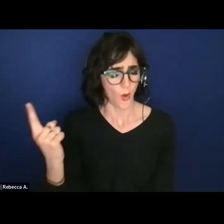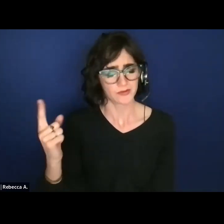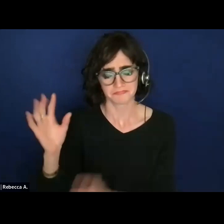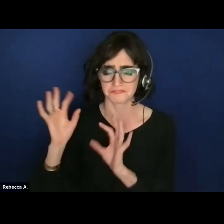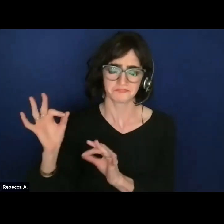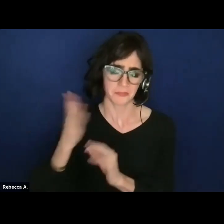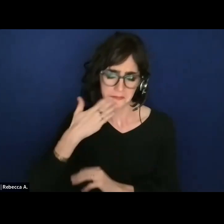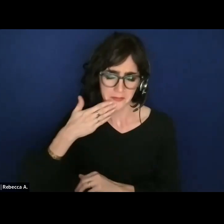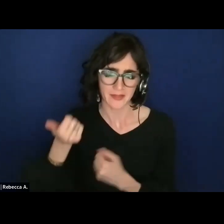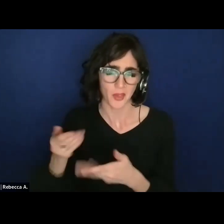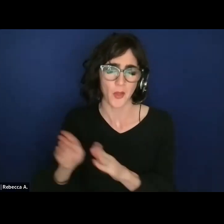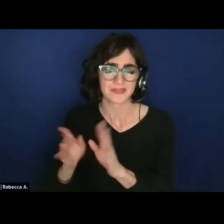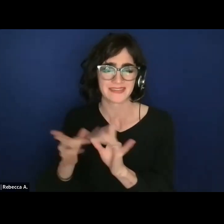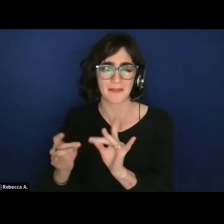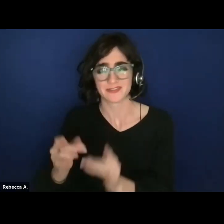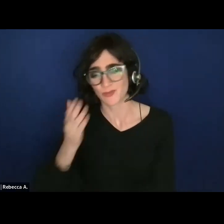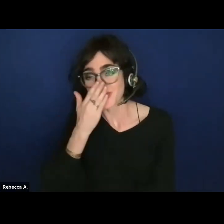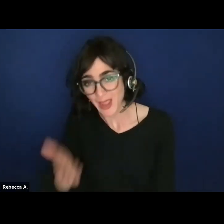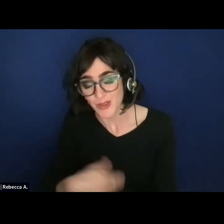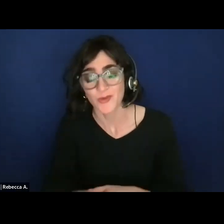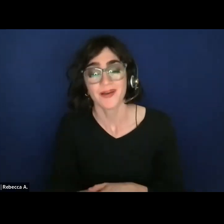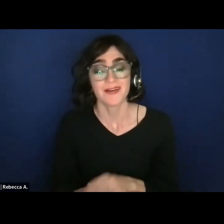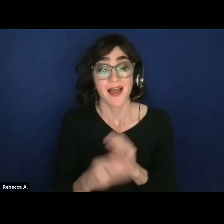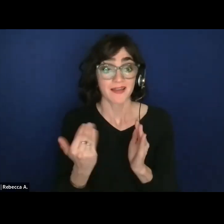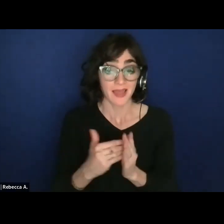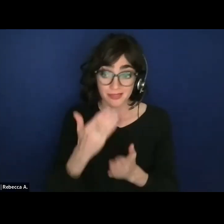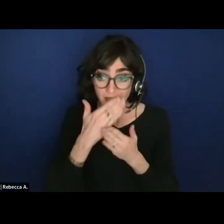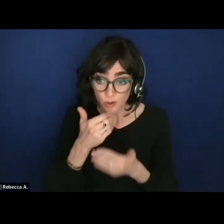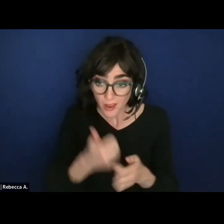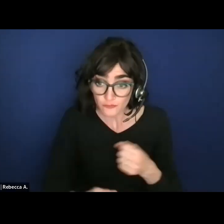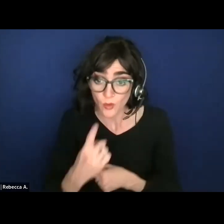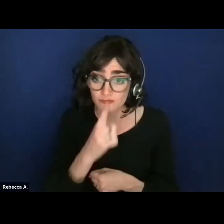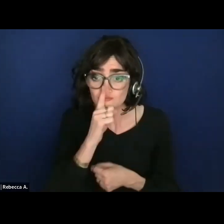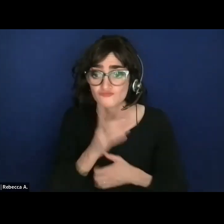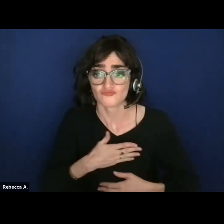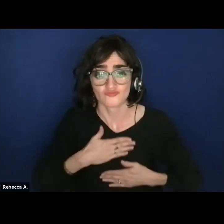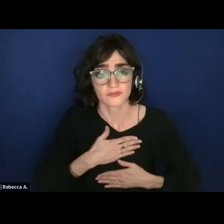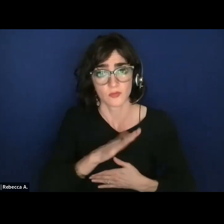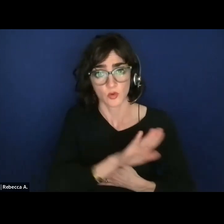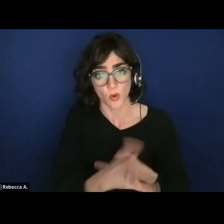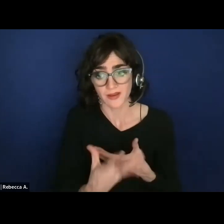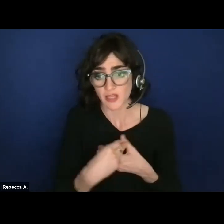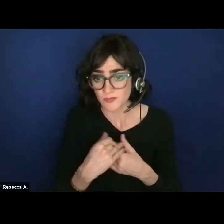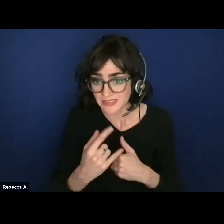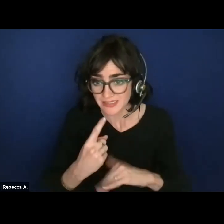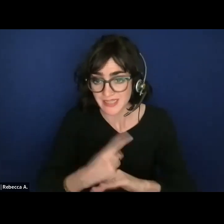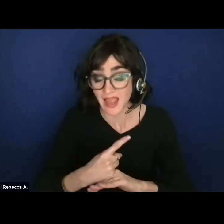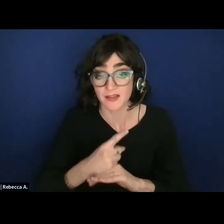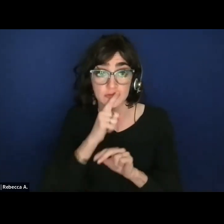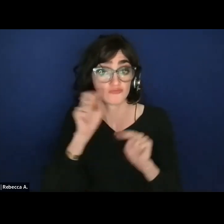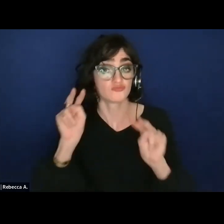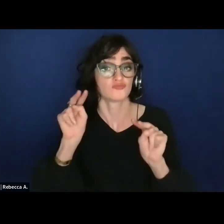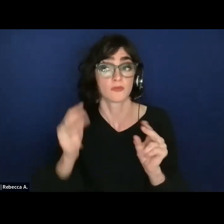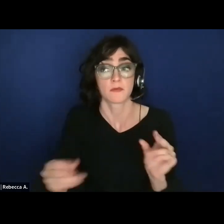done. Again, thank you, everyone. I so appreciate your engagement today, and look forward to our